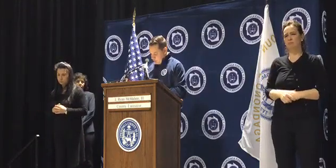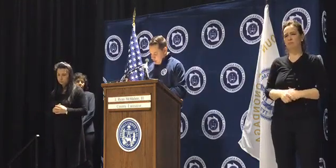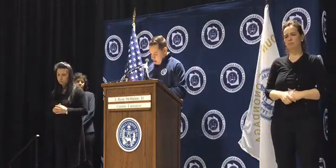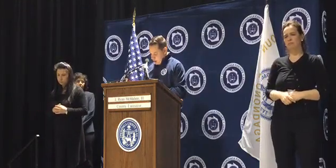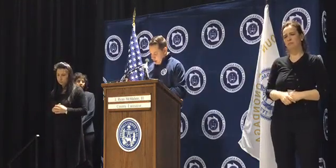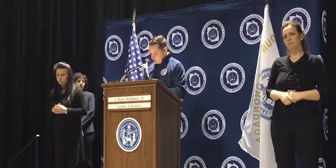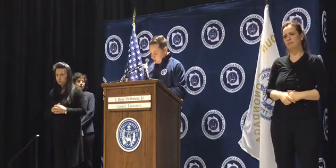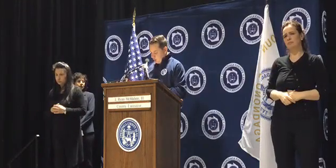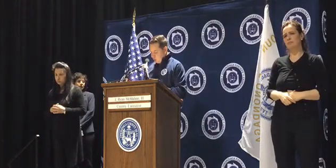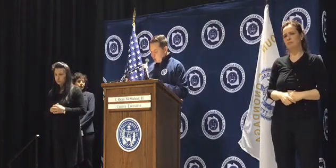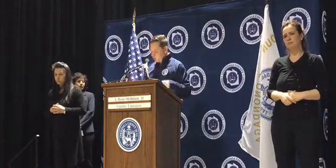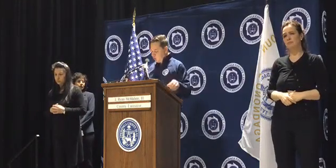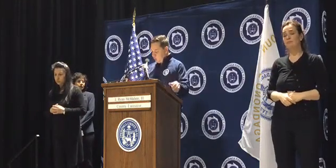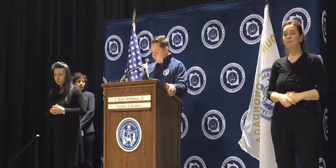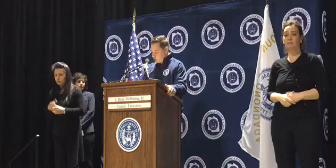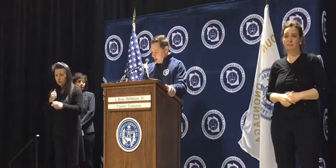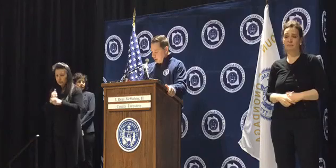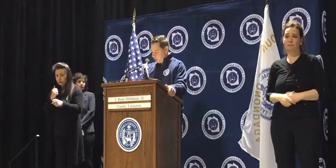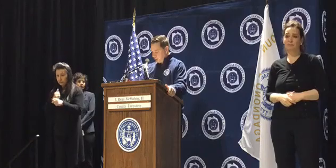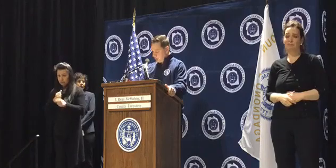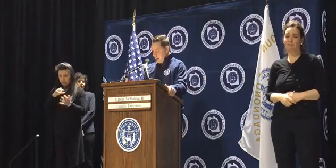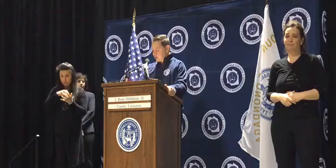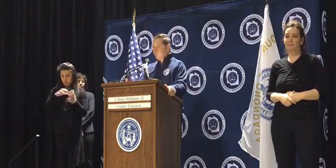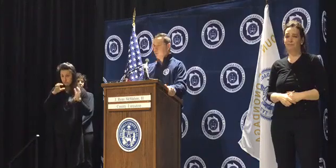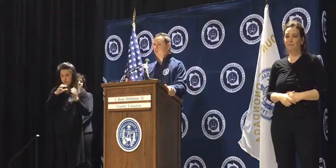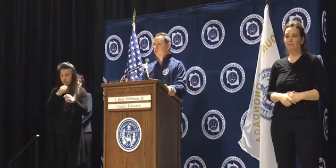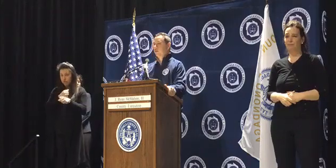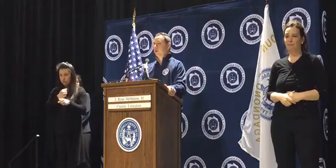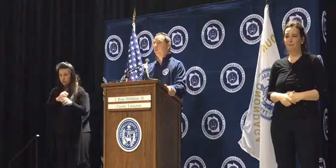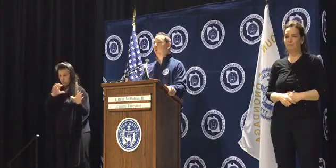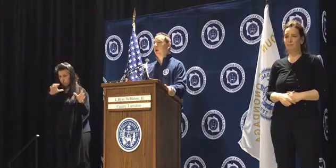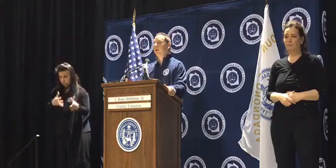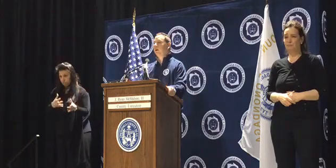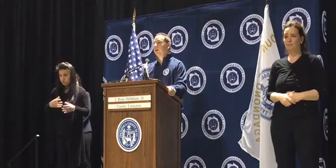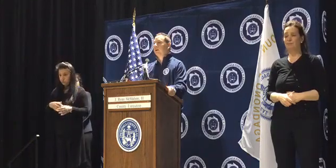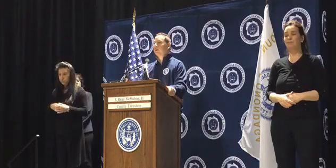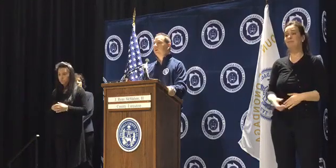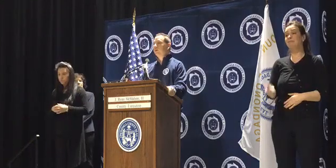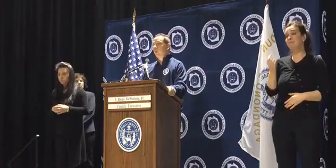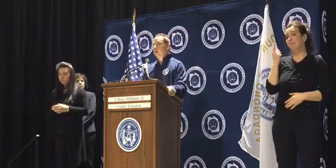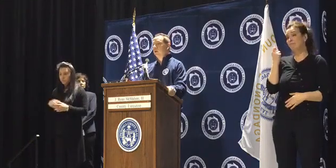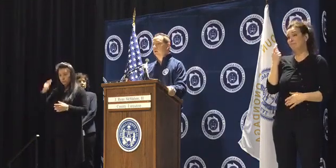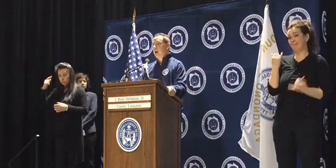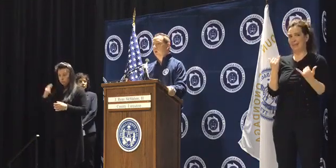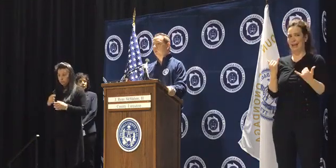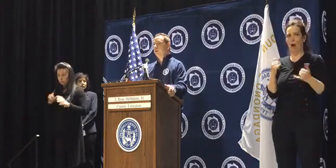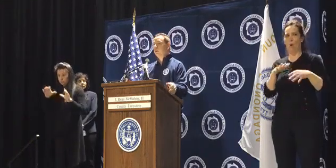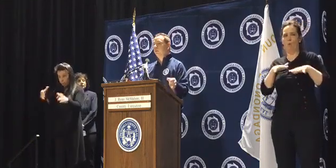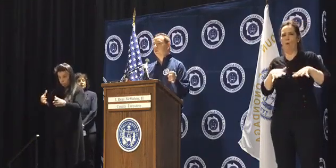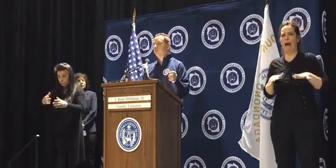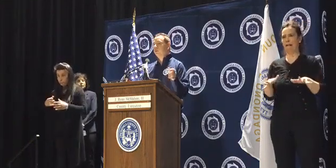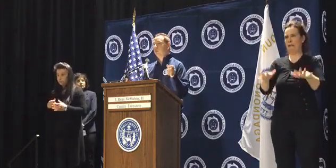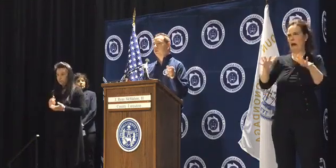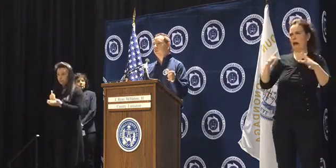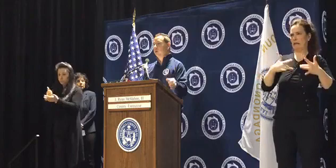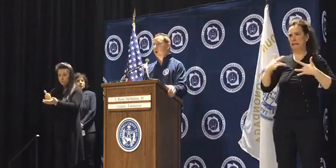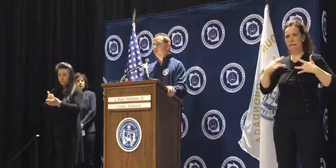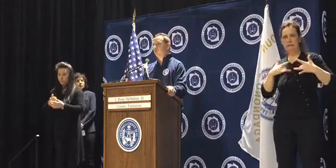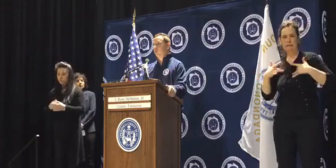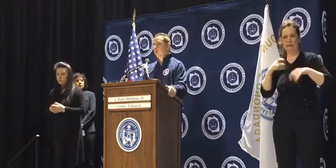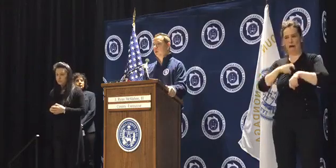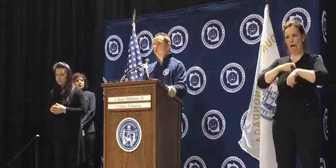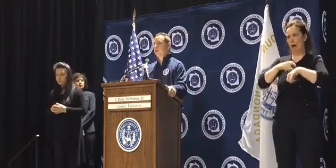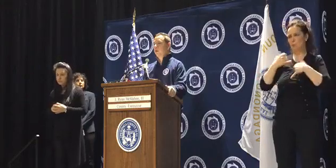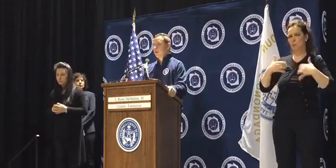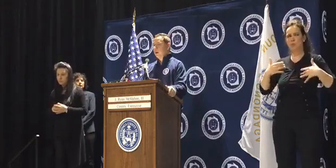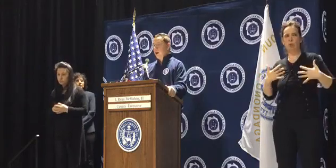force. Certainly our social and emotional health task force is up and running. This is critical now. We're being put in situations we're